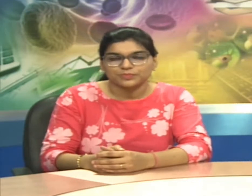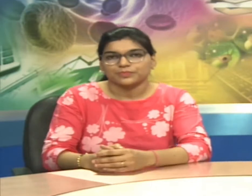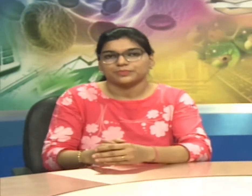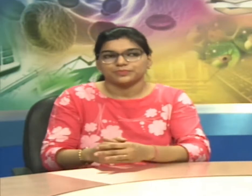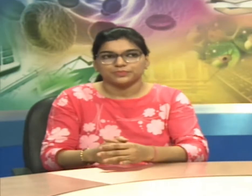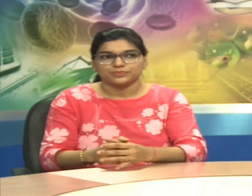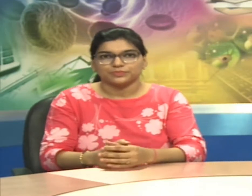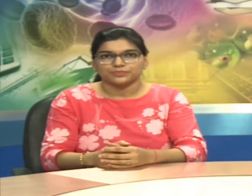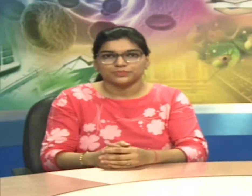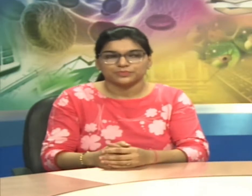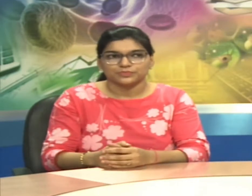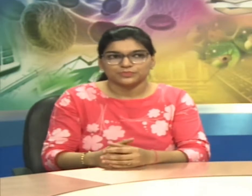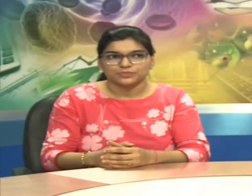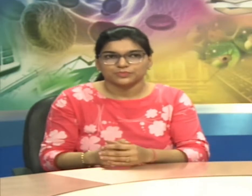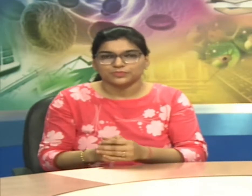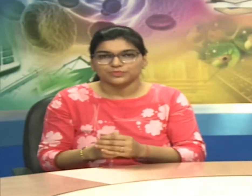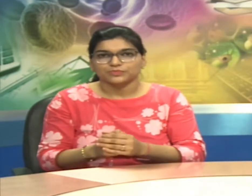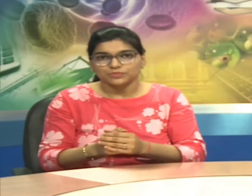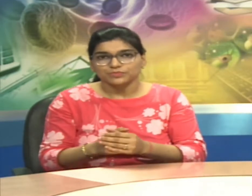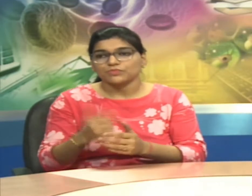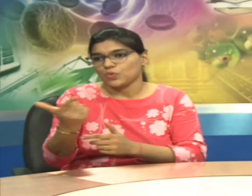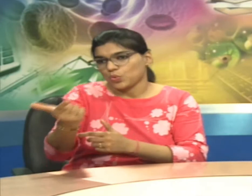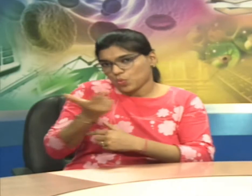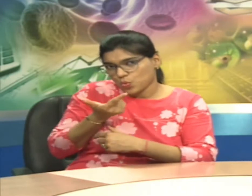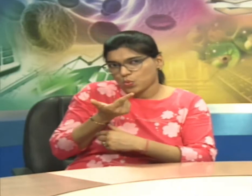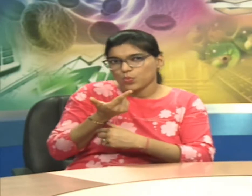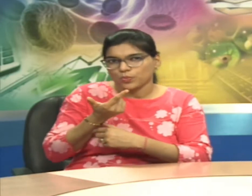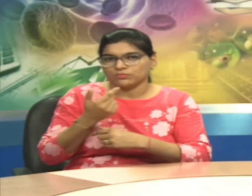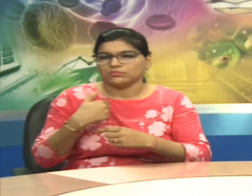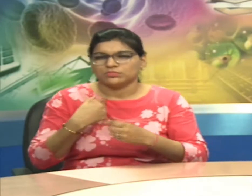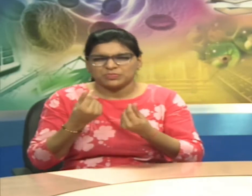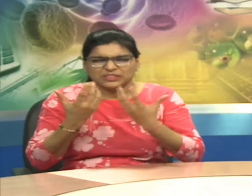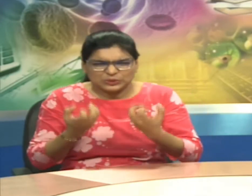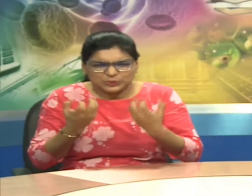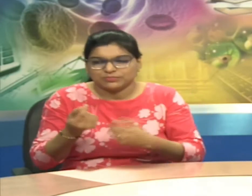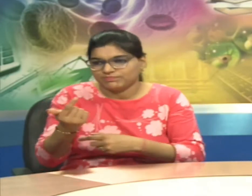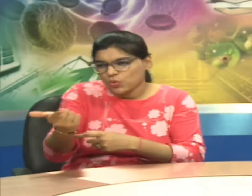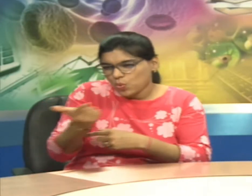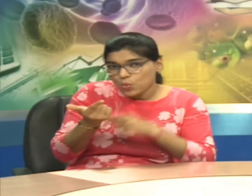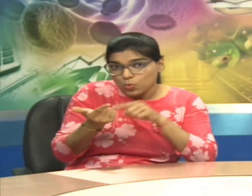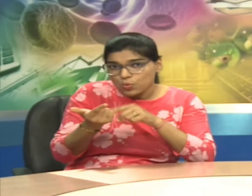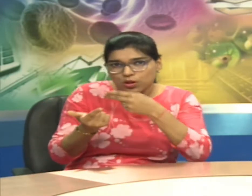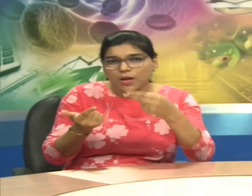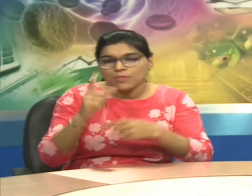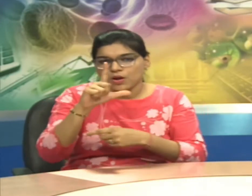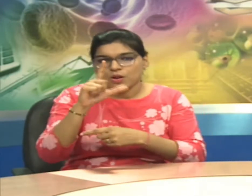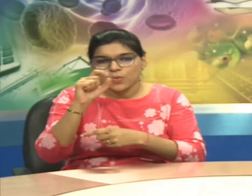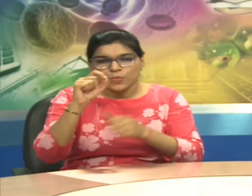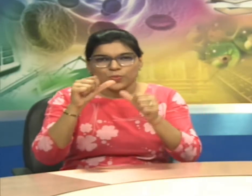The next word is debenture, which means loan. For example, I